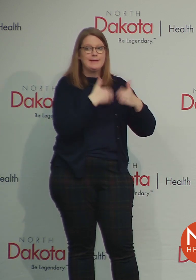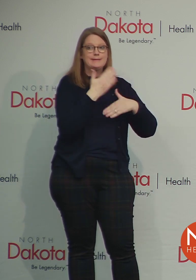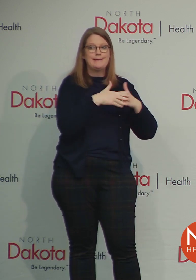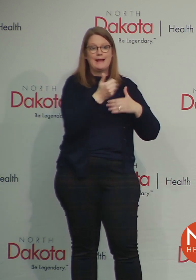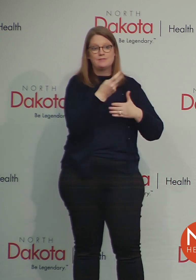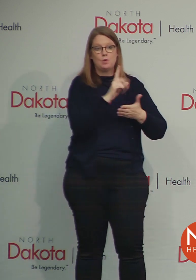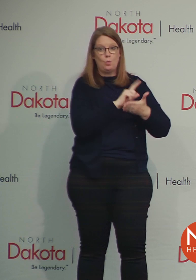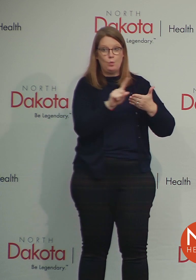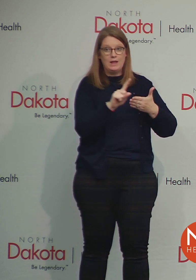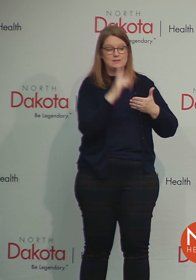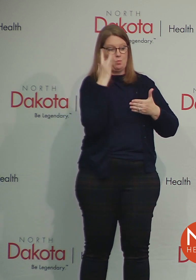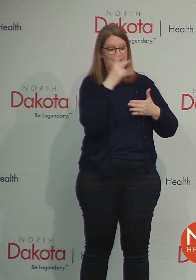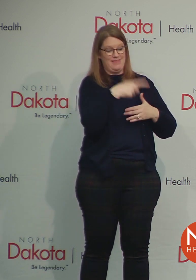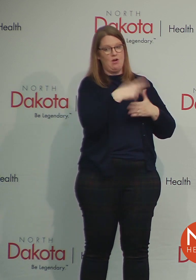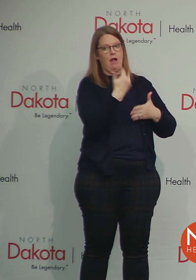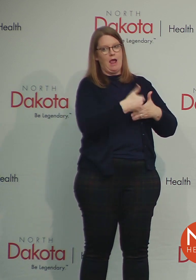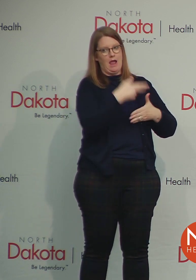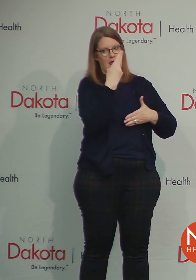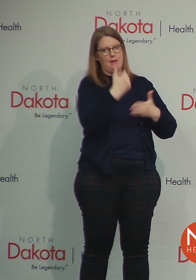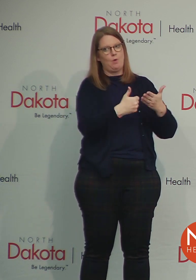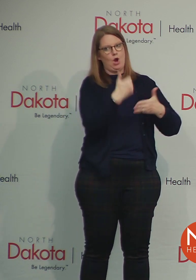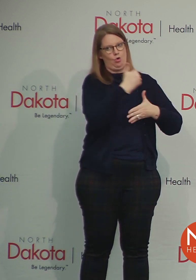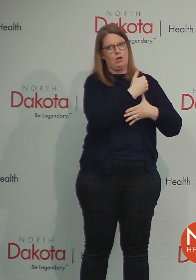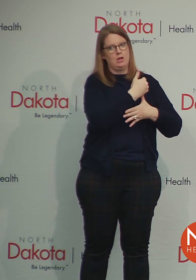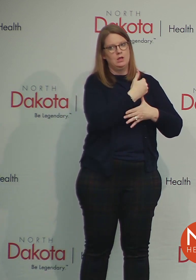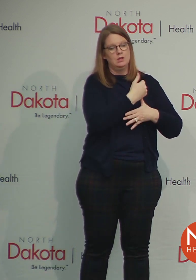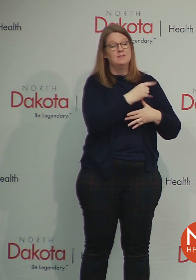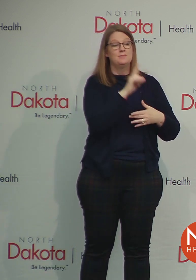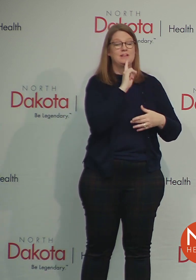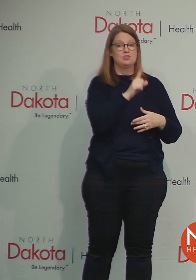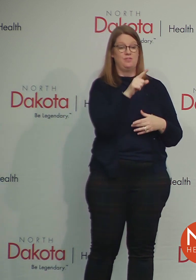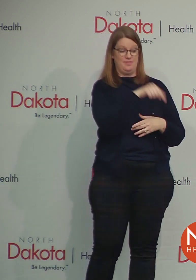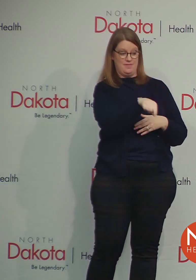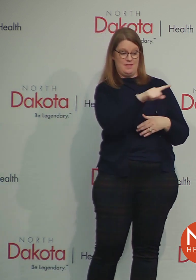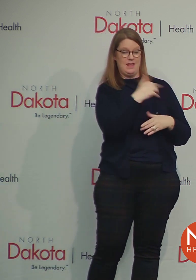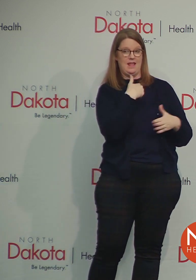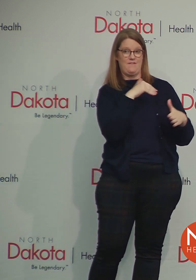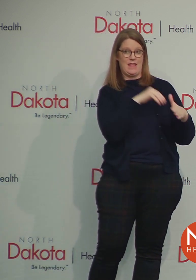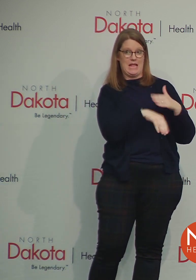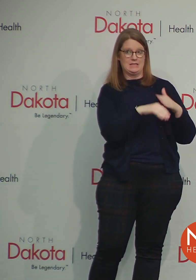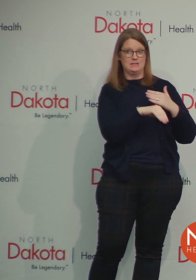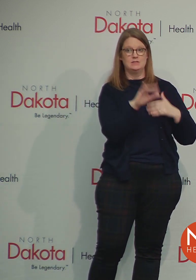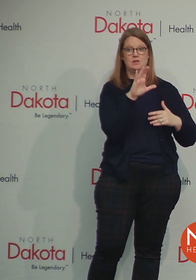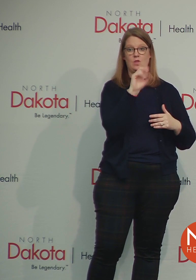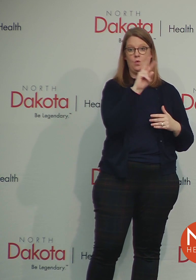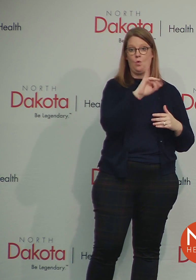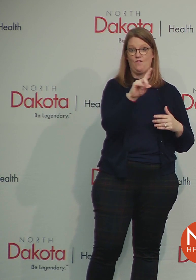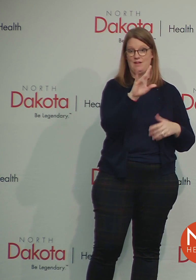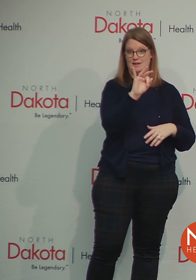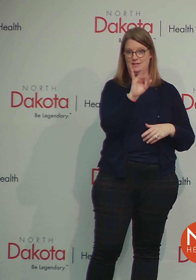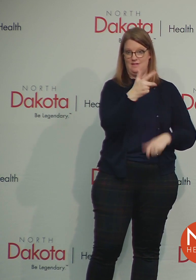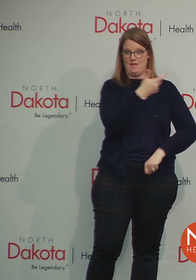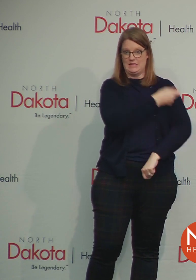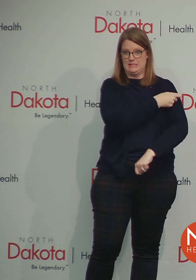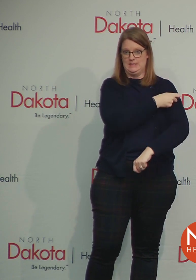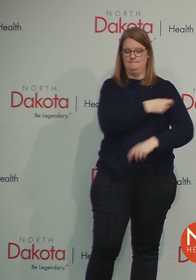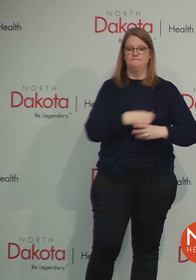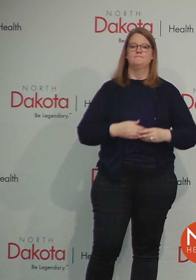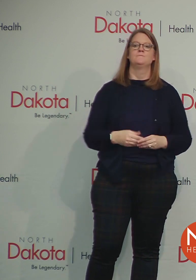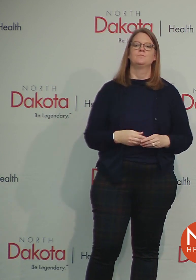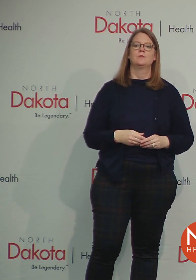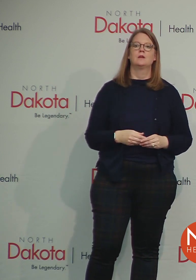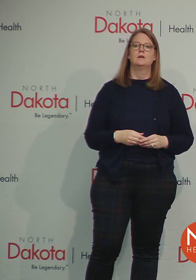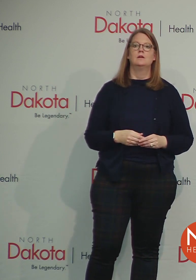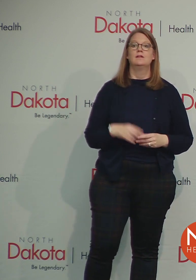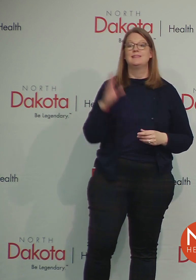high priority for vaccination. We want to ensure that they receive access to the COVID-19 vaccine. There is